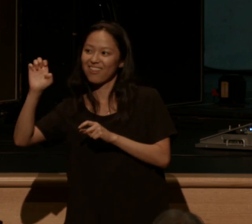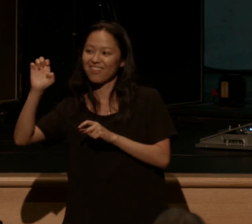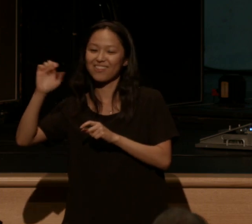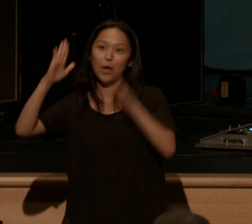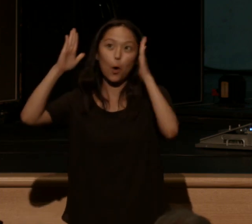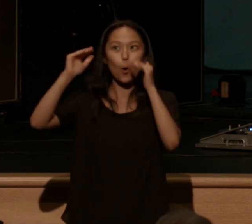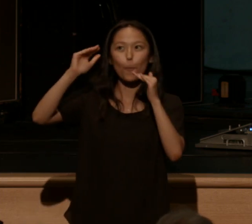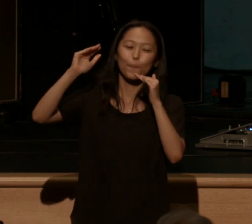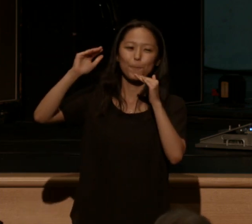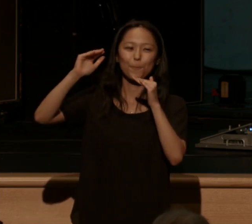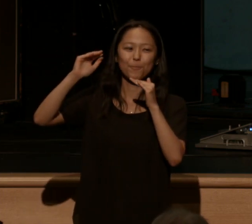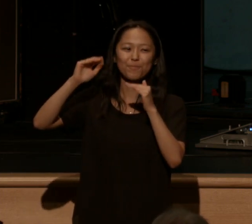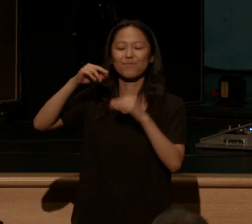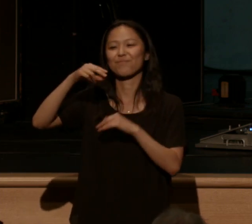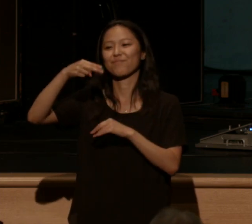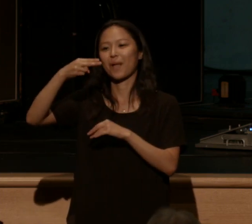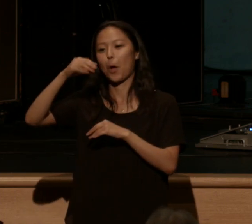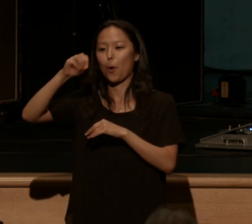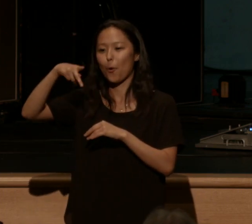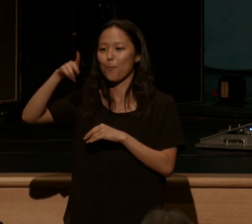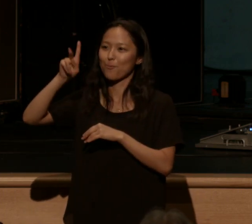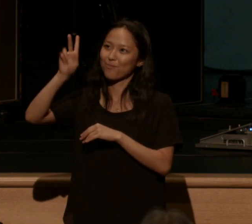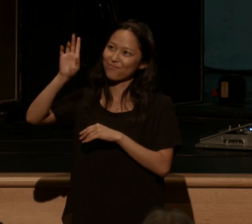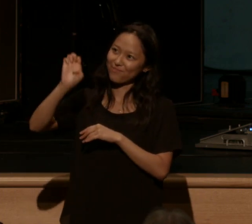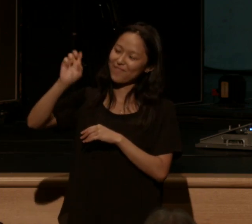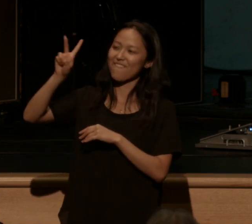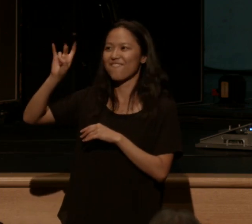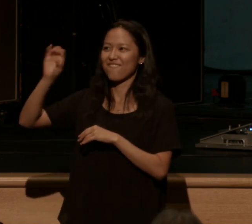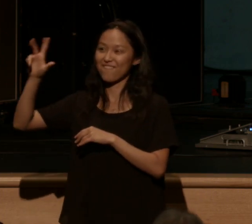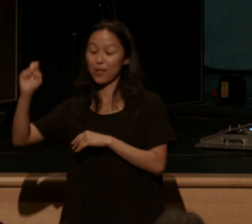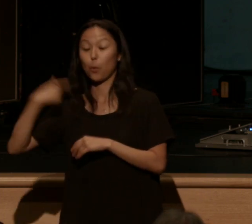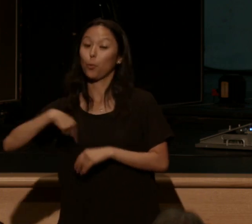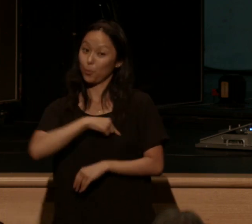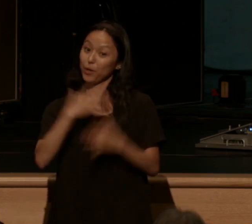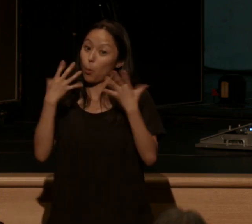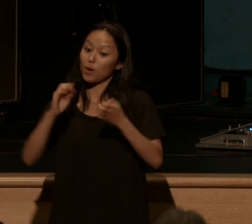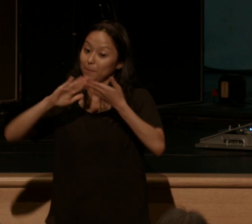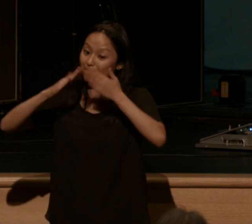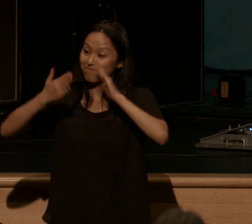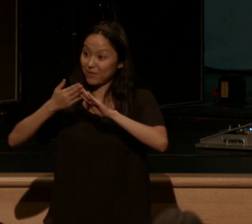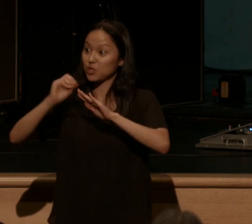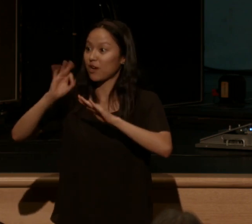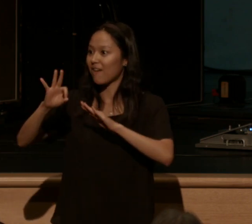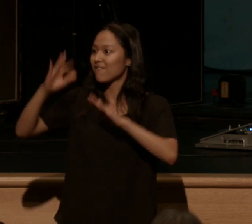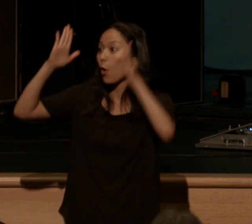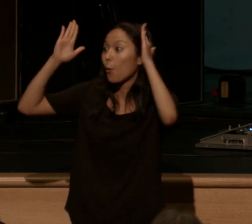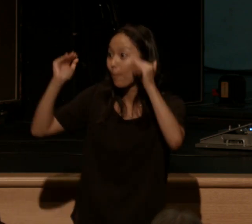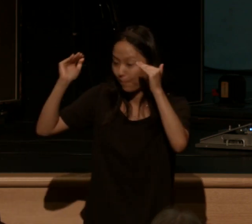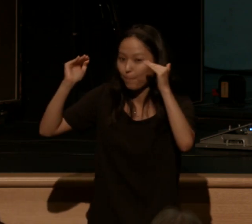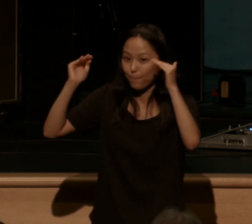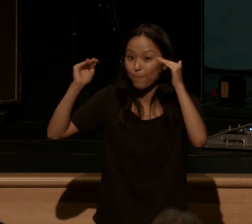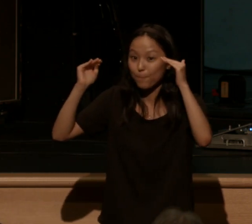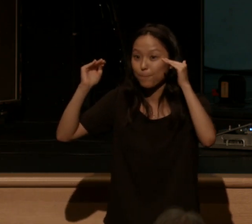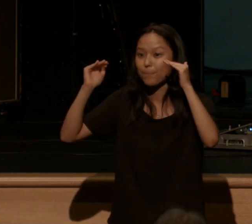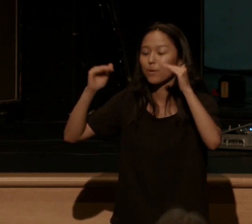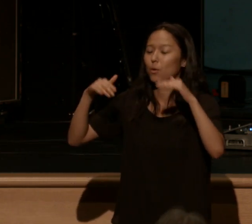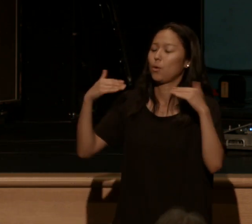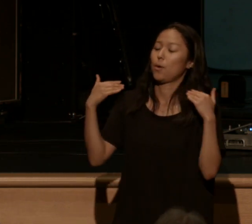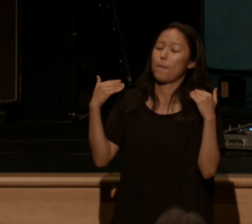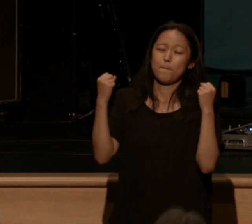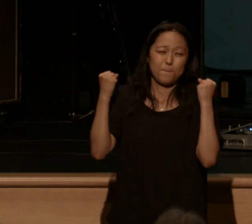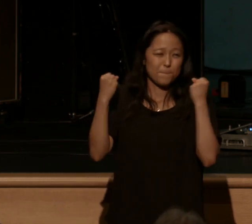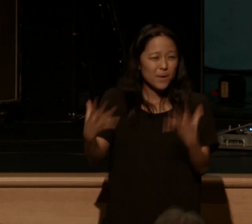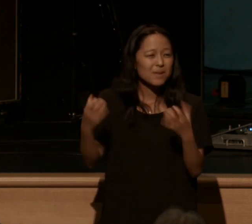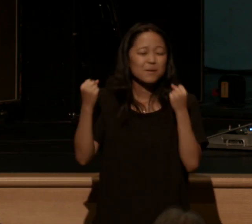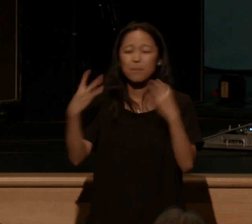I didn't come up with that, but I love it, man. Like, that's sticking. We want to be a ville of hope. Like, absolutely, so many